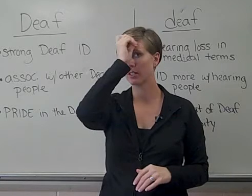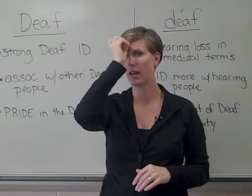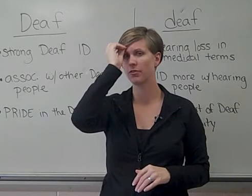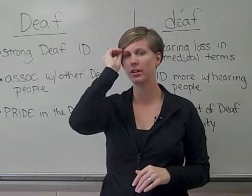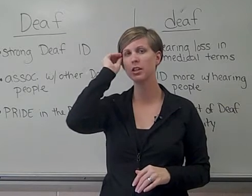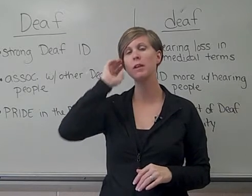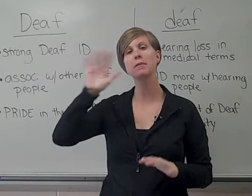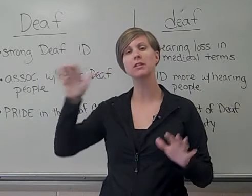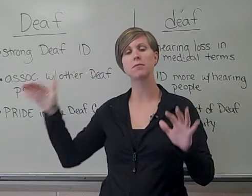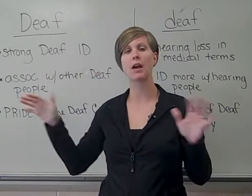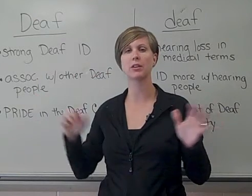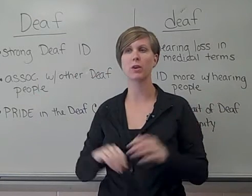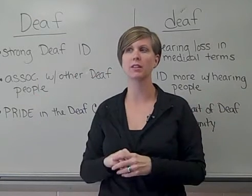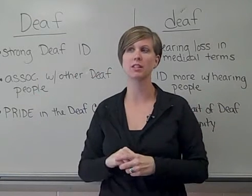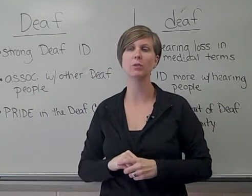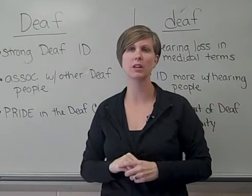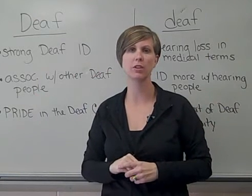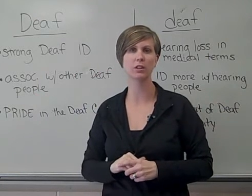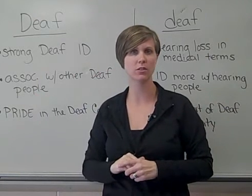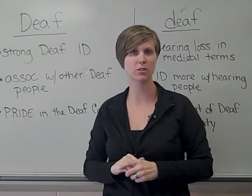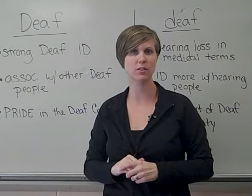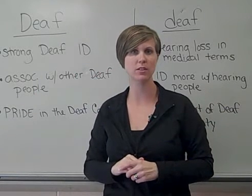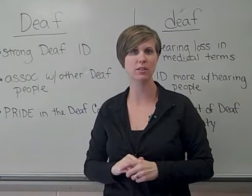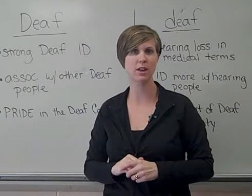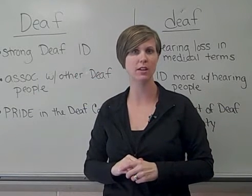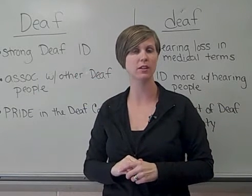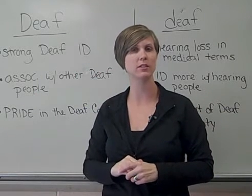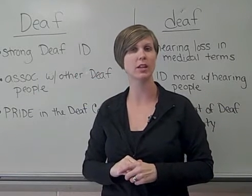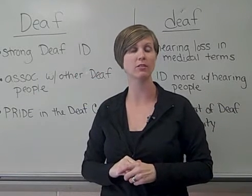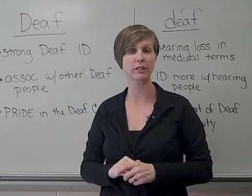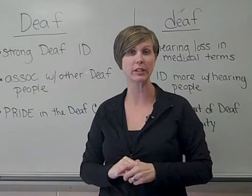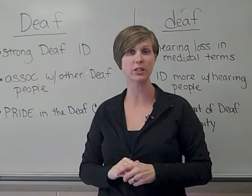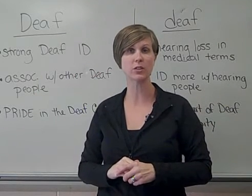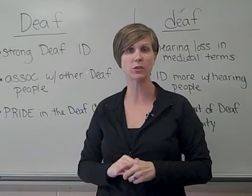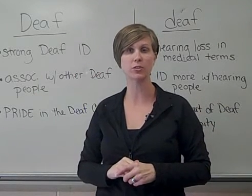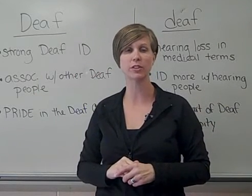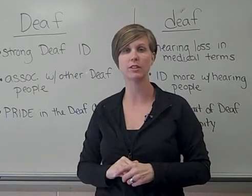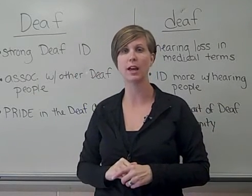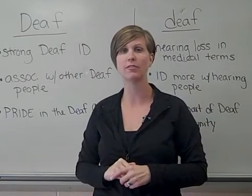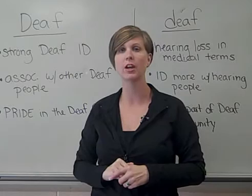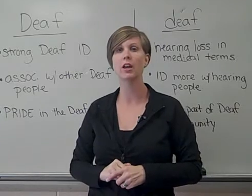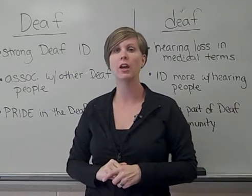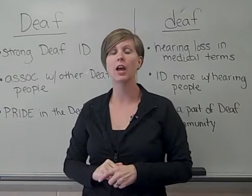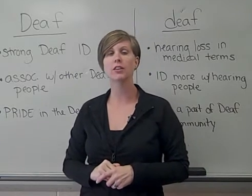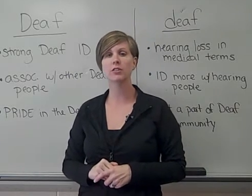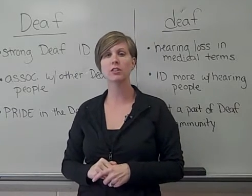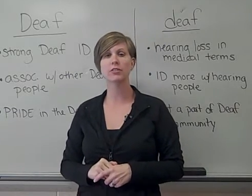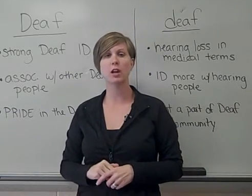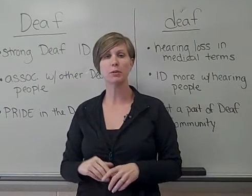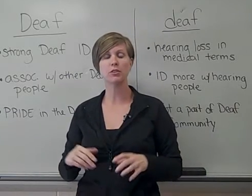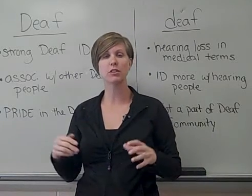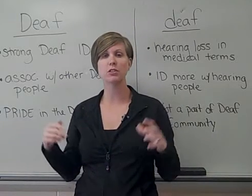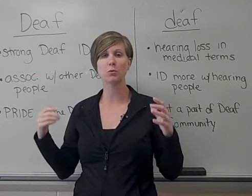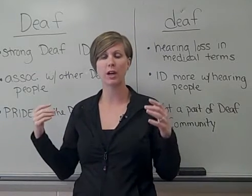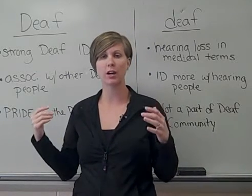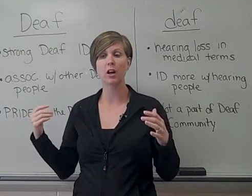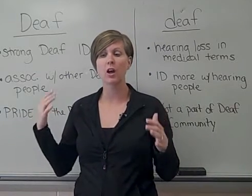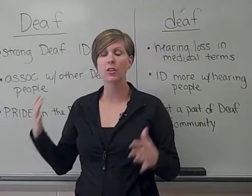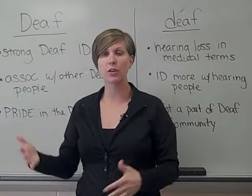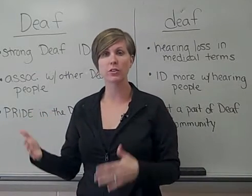the Deaf. And there may be some other ones. We have one closer to Cincinnati called St. Rita's School for the Deaf. And those are different opportunities where